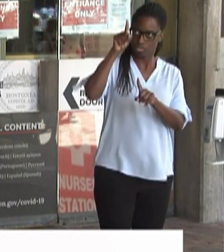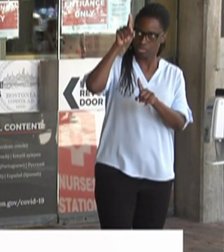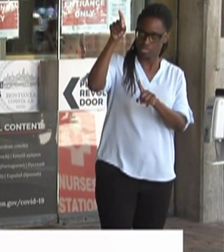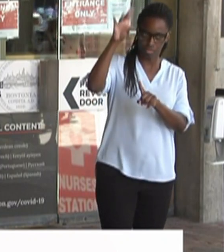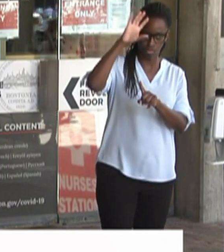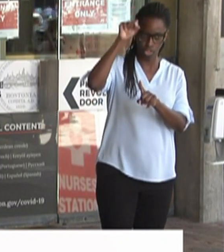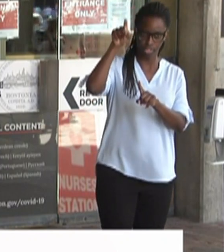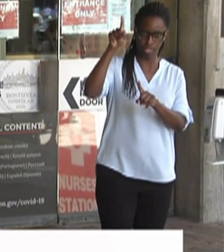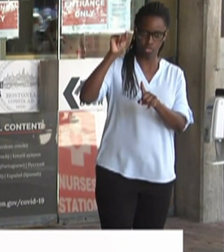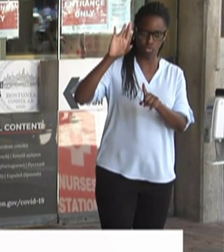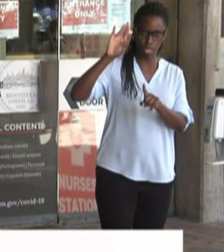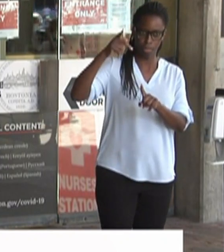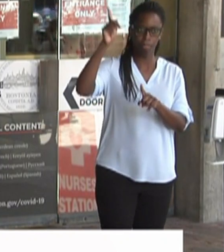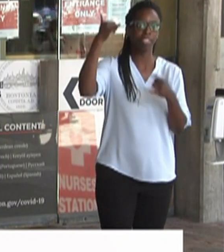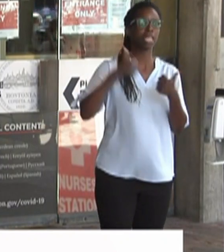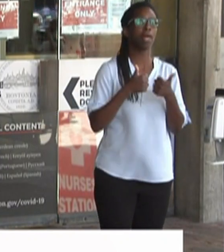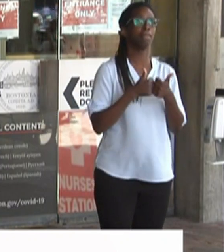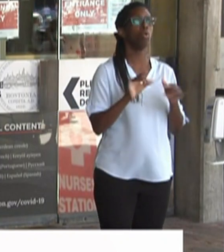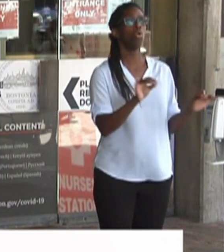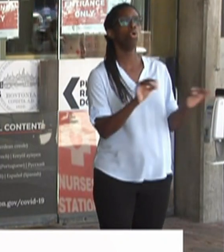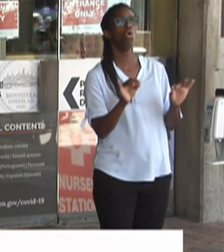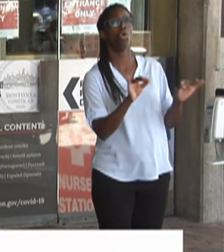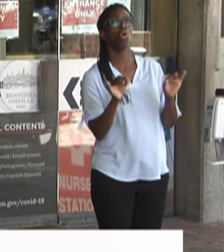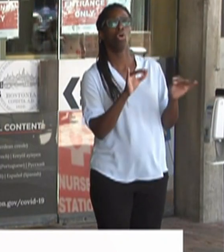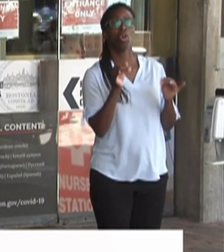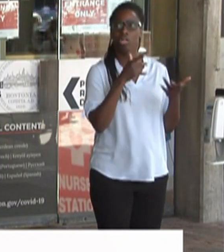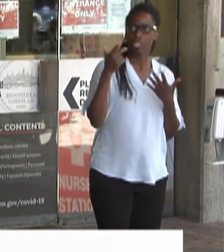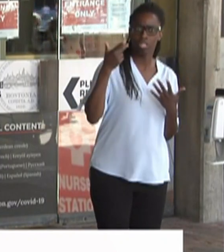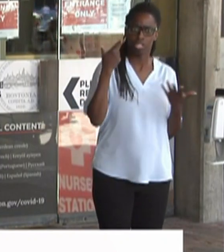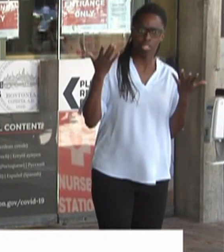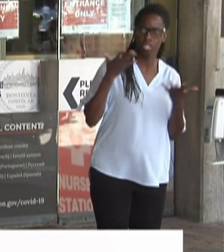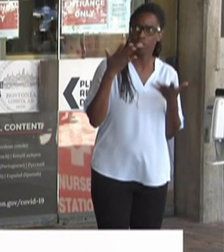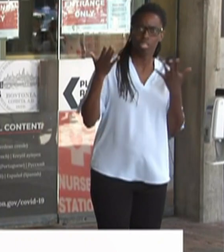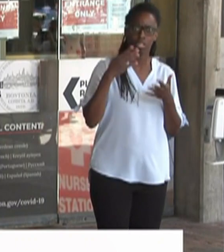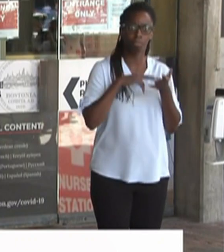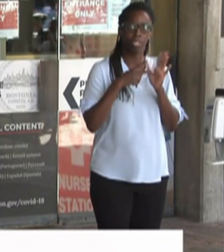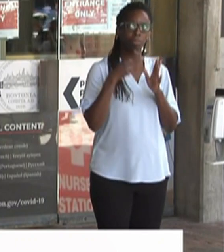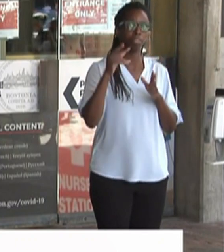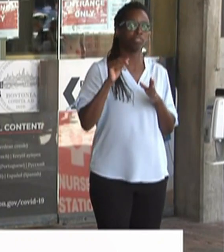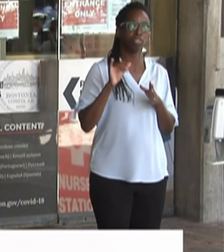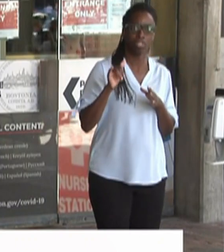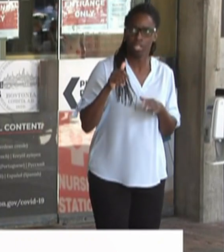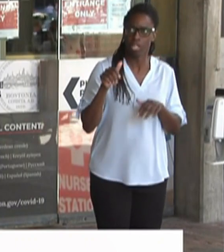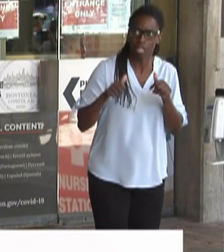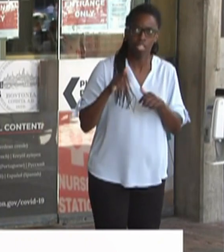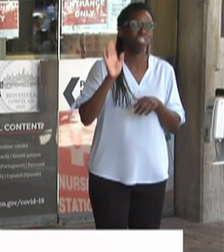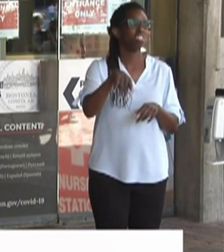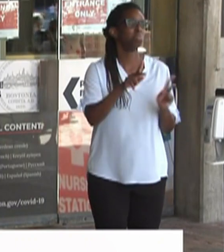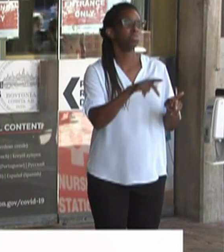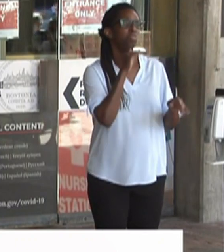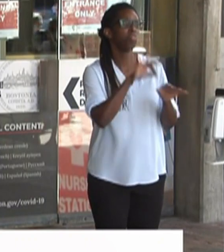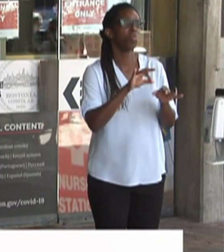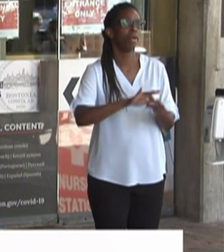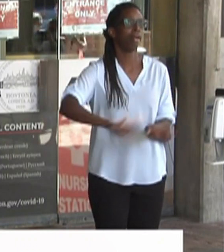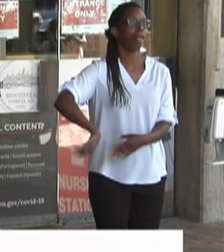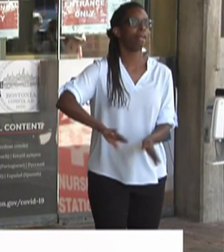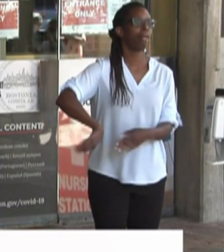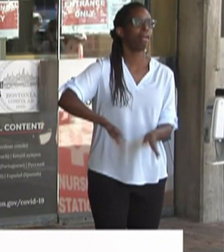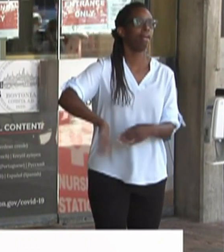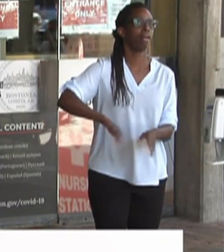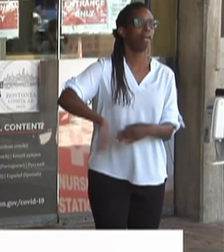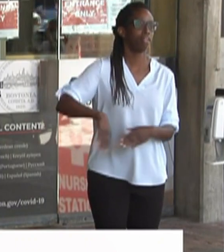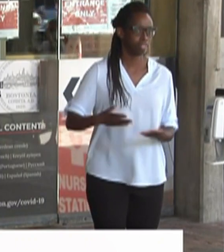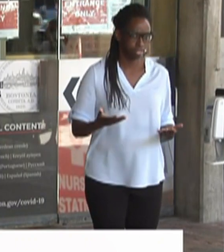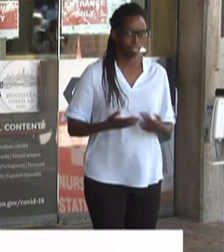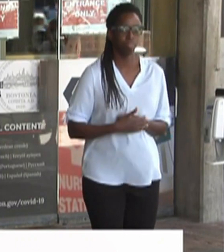end of October before election happens to discourage people from voting. I think that the fact that the Supreme Court voted down, they have the reasons to